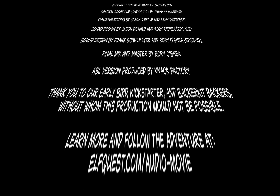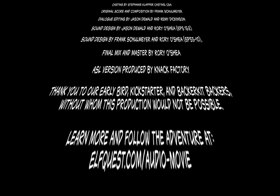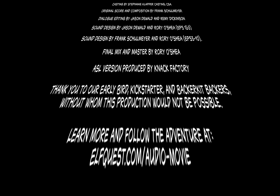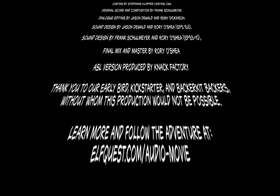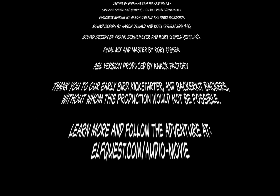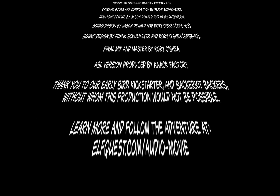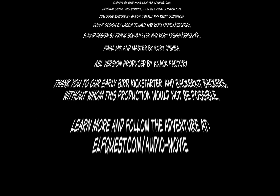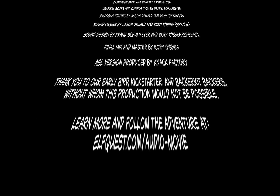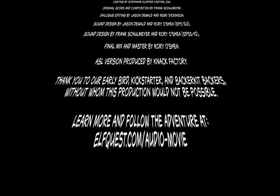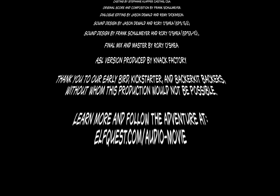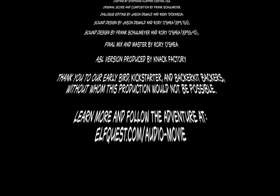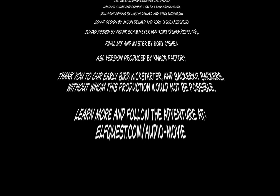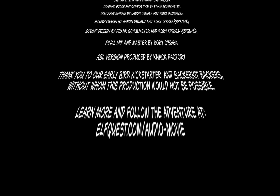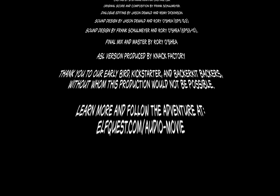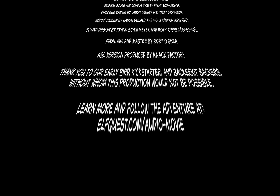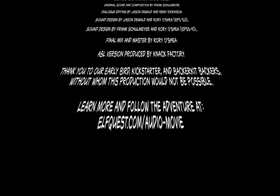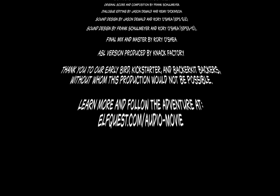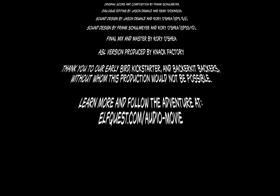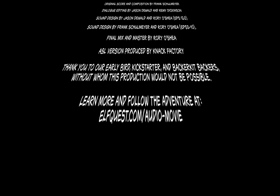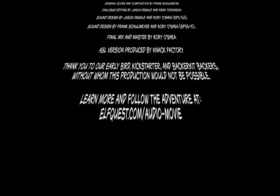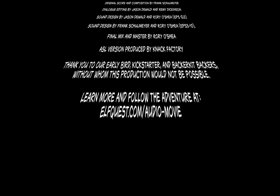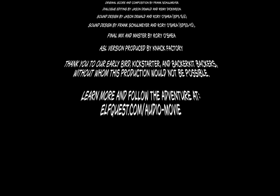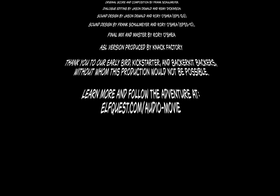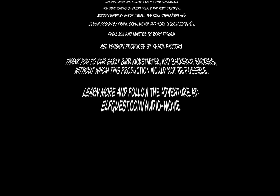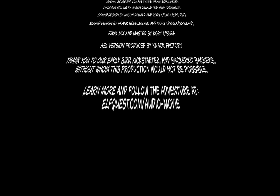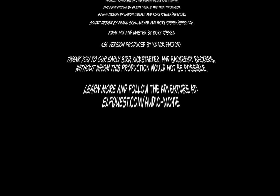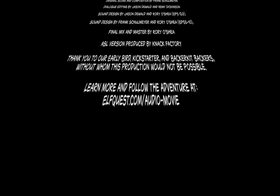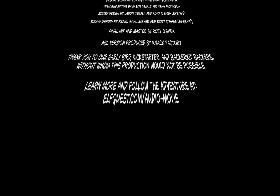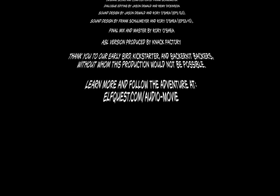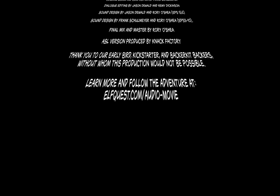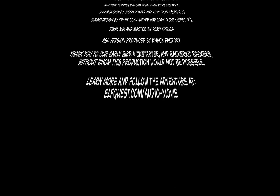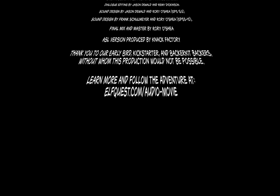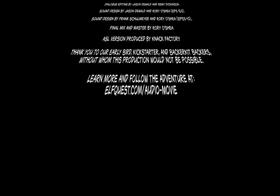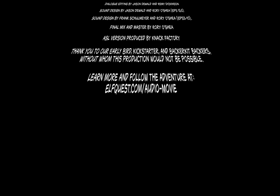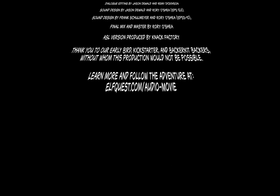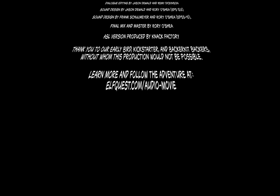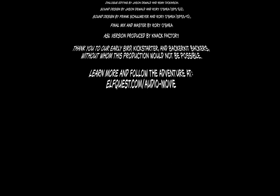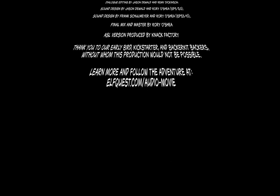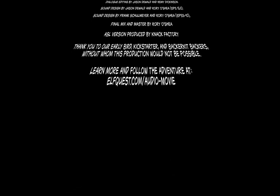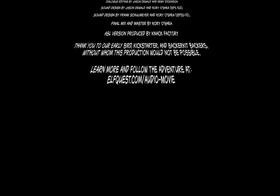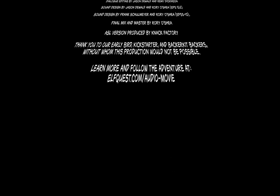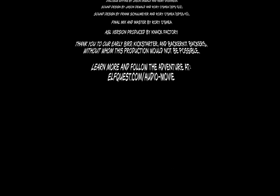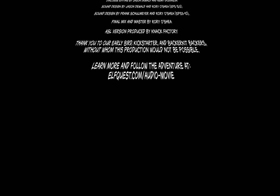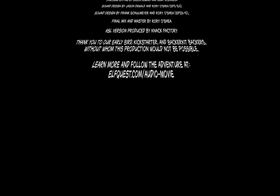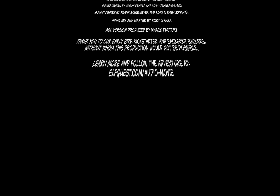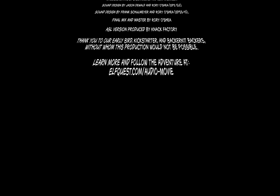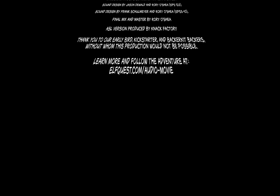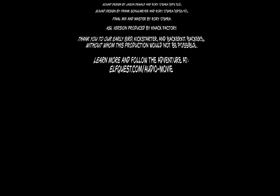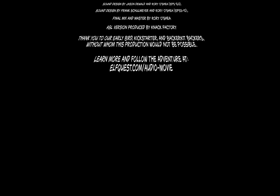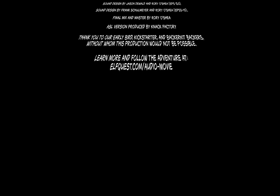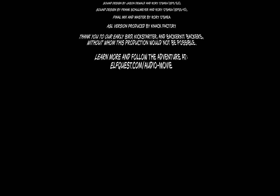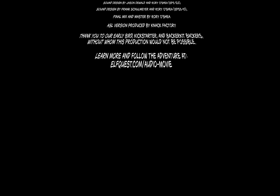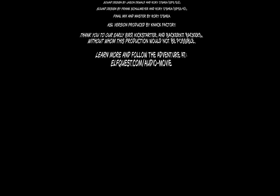The Knack Factory. Find it using the link in the metadata of this podcast. Thank you to our early bird, Kickstarter, and BackerKit backers, without whom this